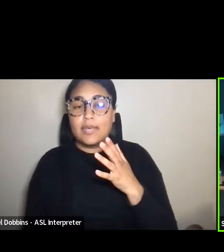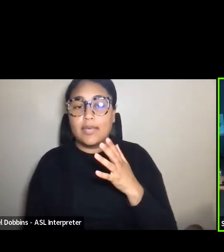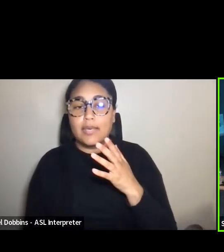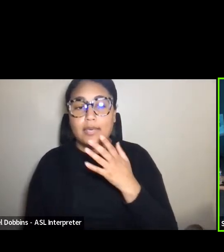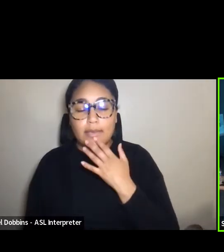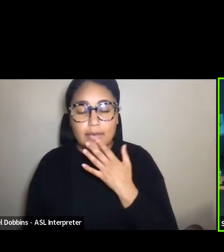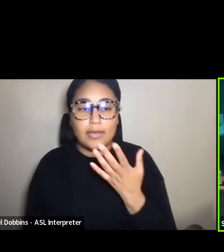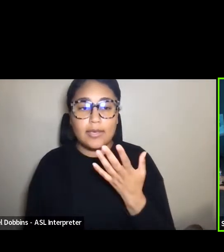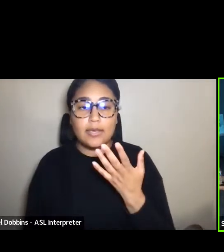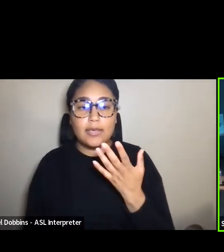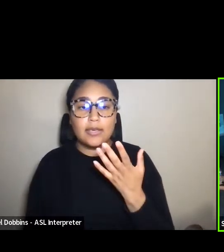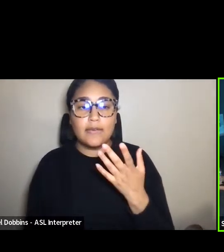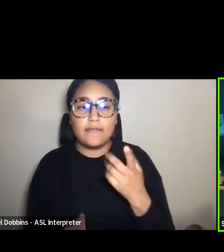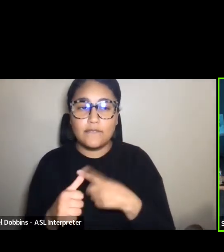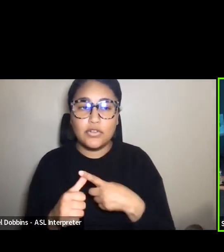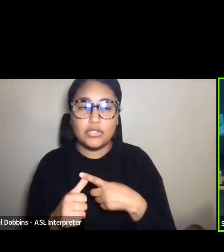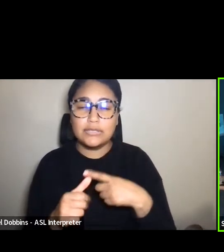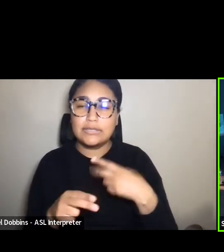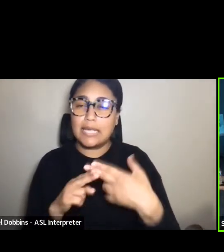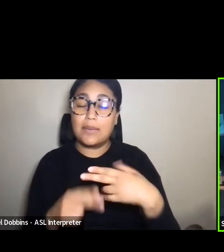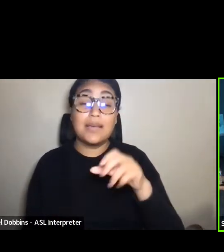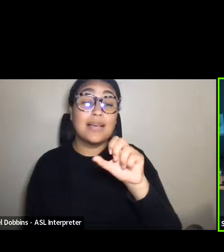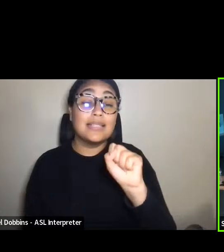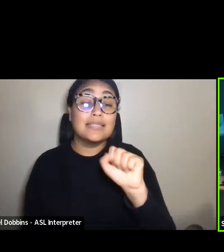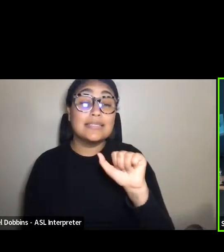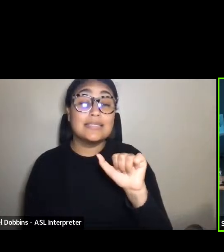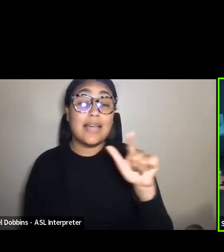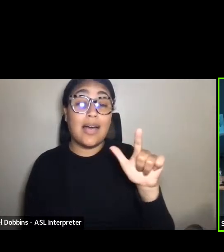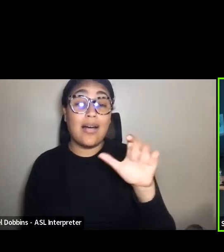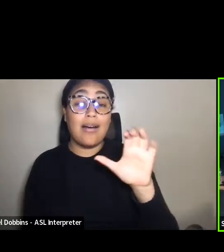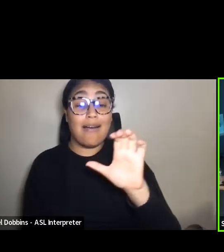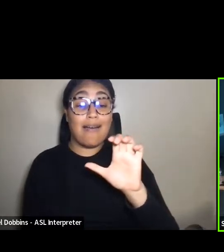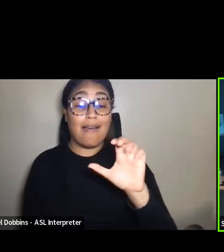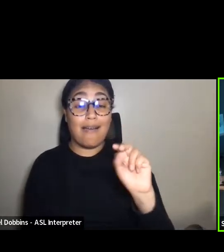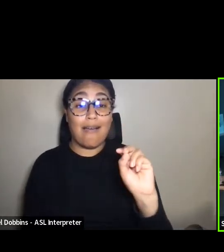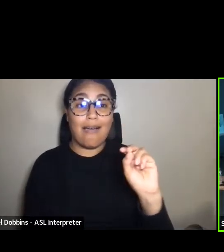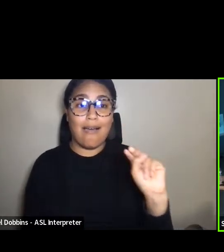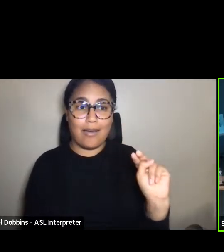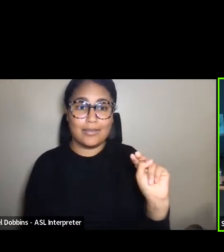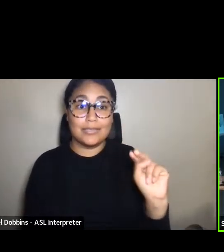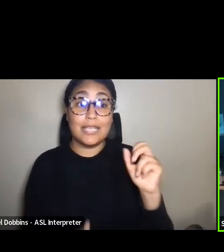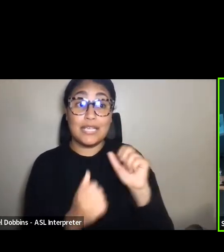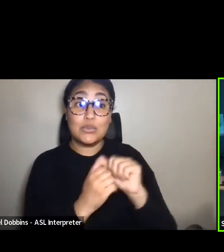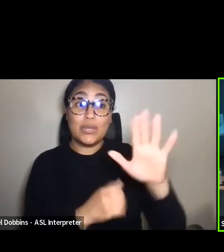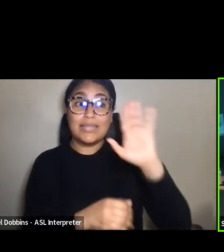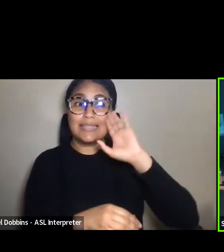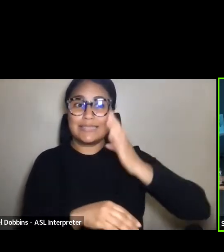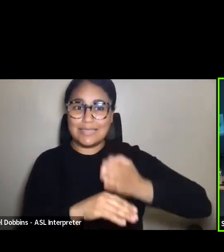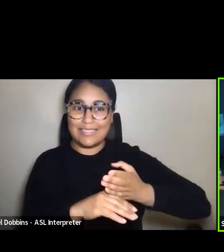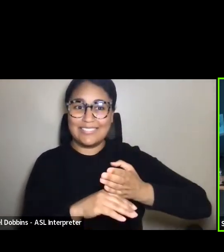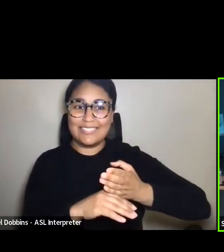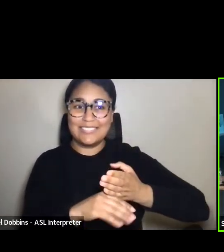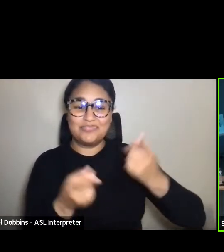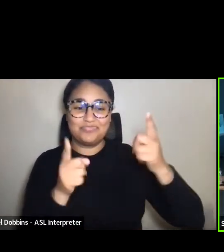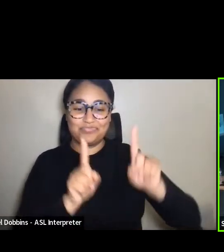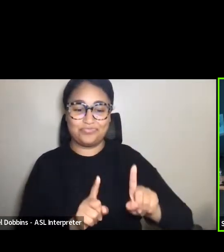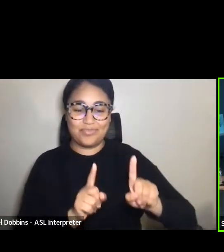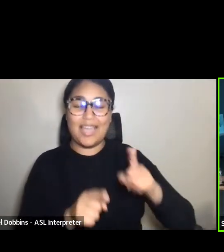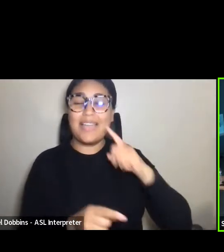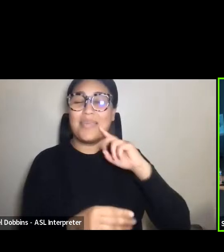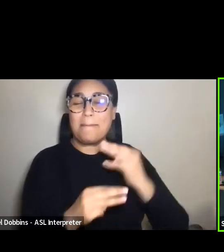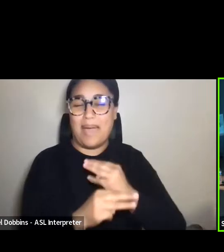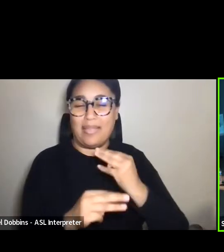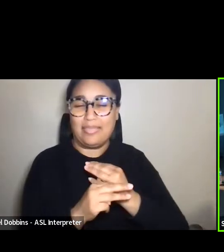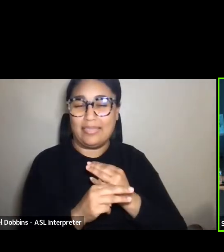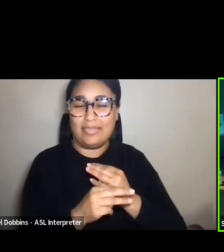his first name, Sal Khan. Sal Khan is with his son and they're doing, I think it's a geometry problem. They're